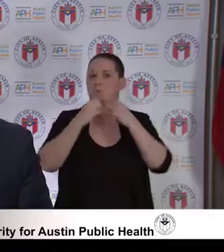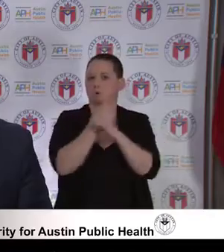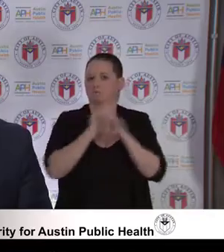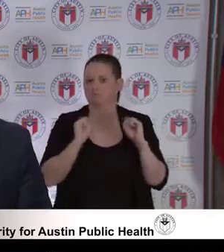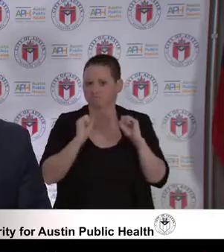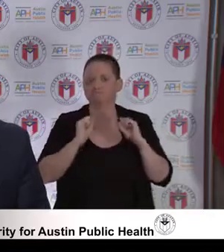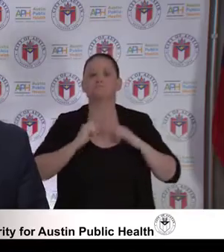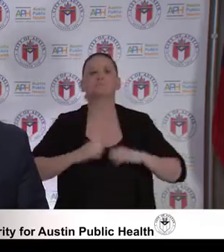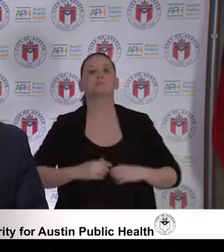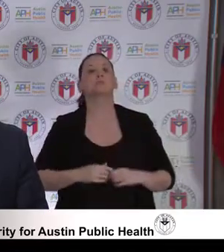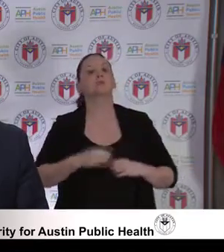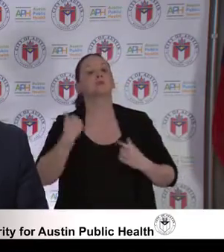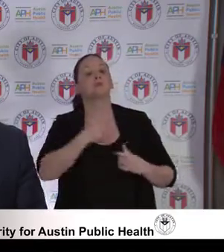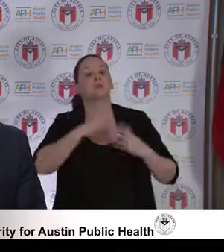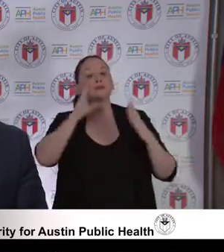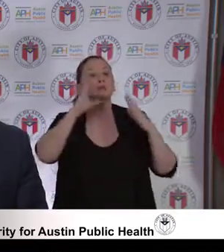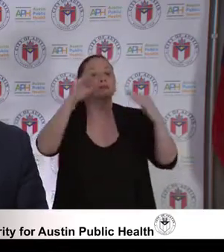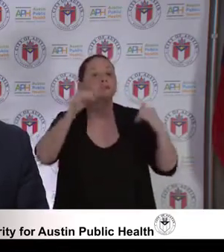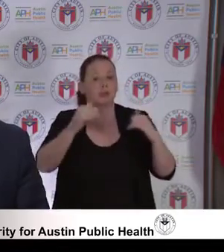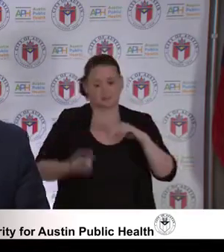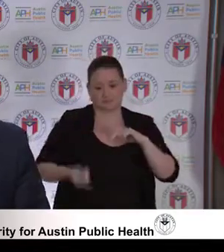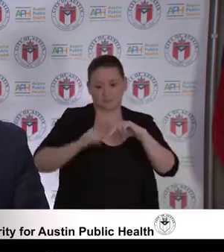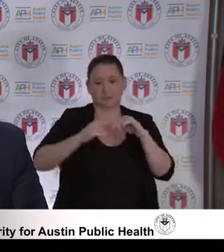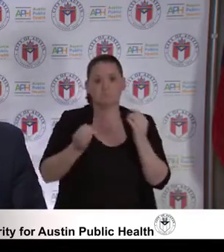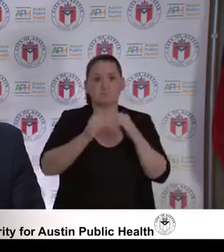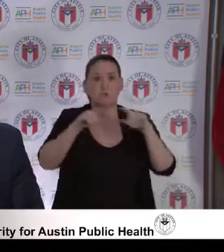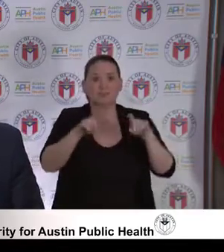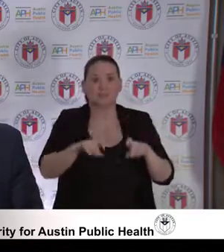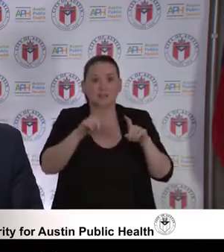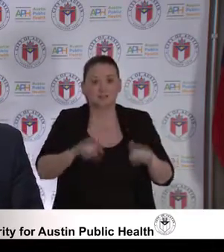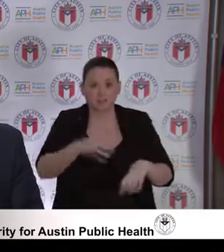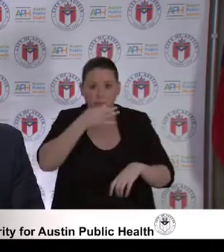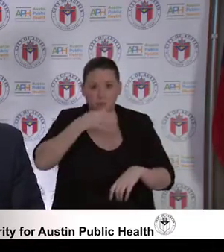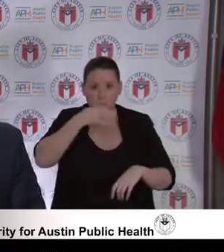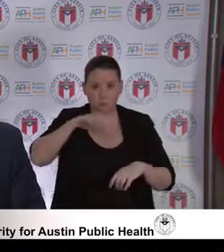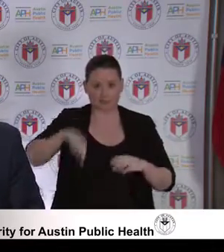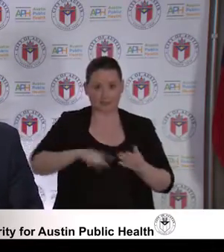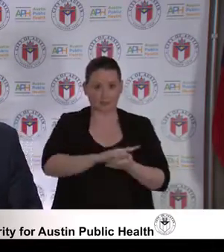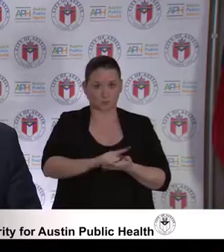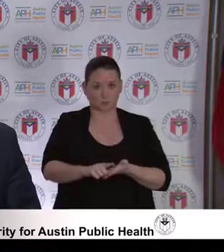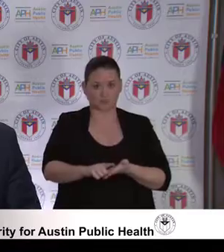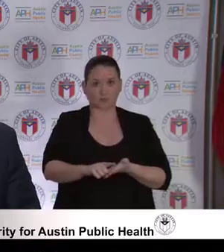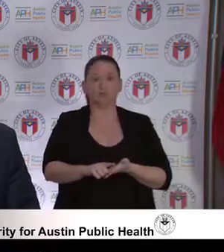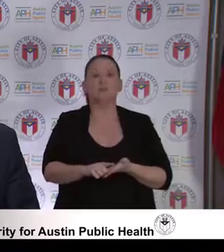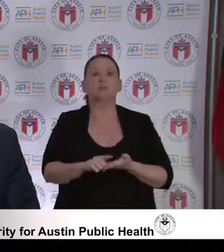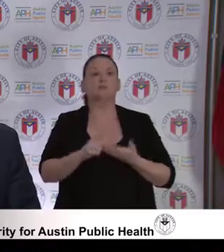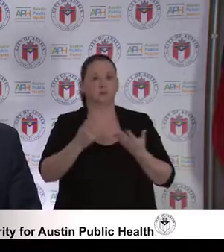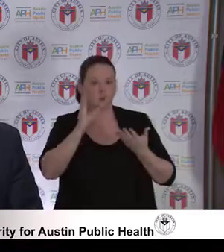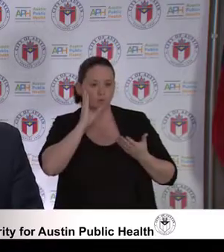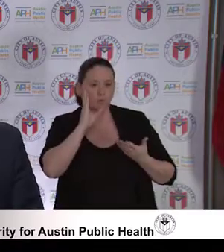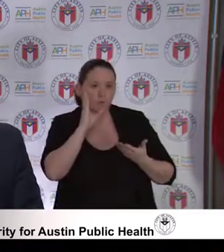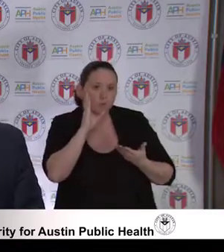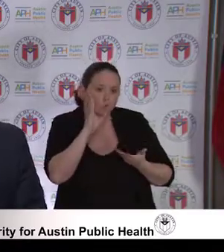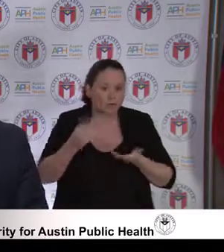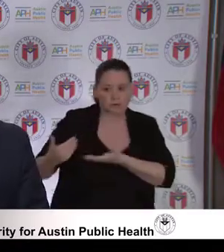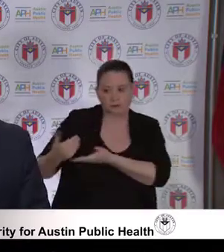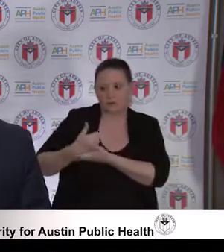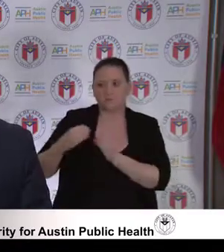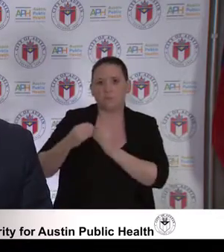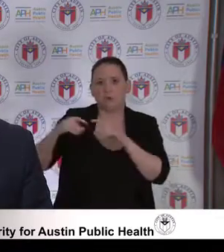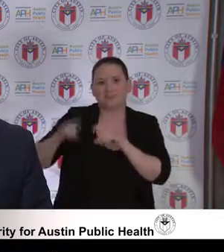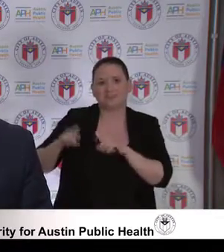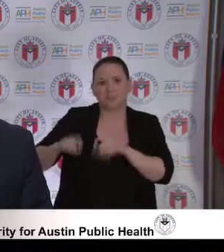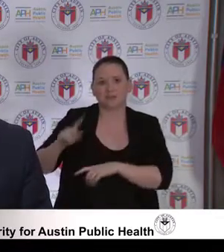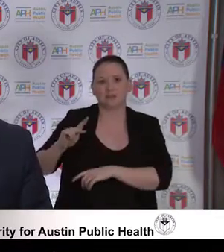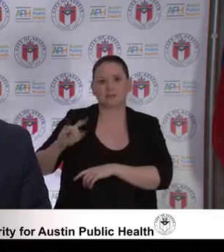kits available. We're expecting to increase our capacity very soon, this week, to do more tests, but we still